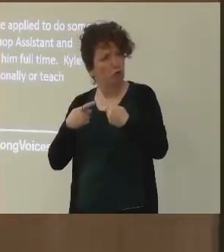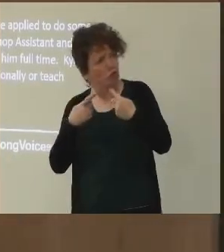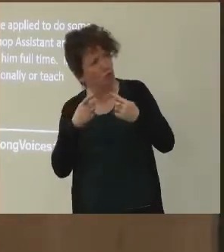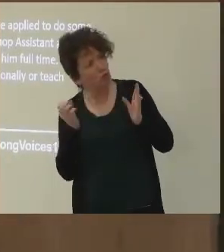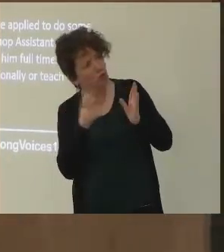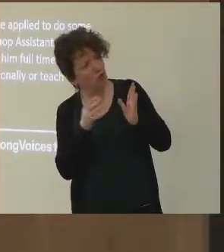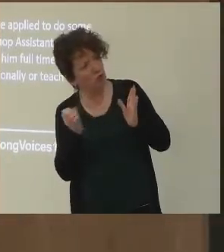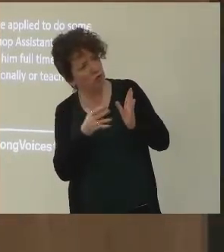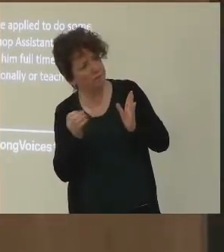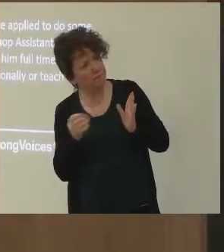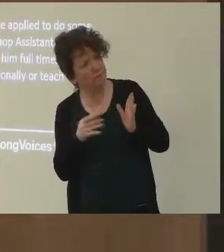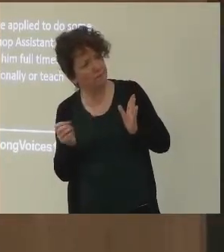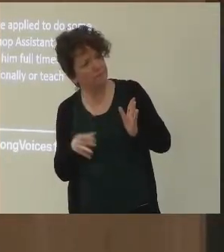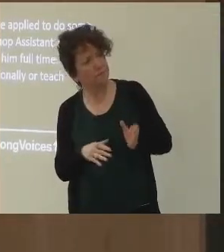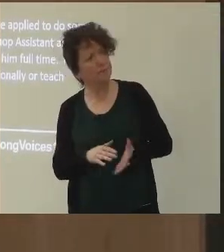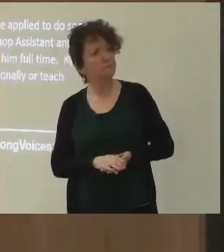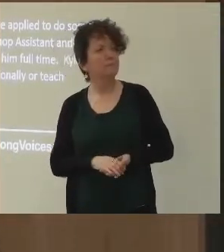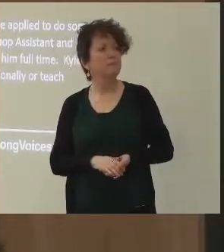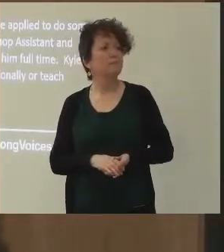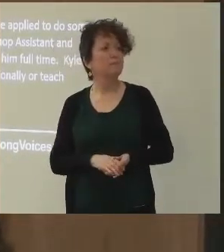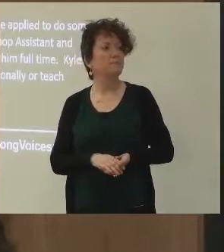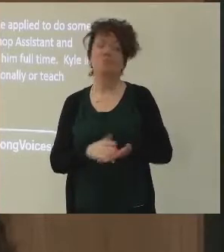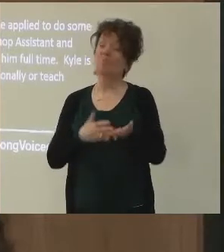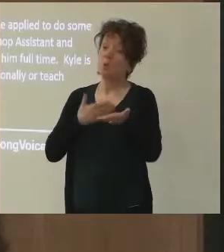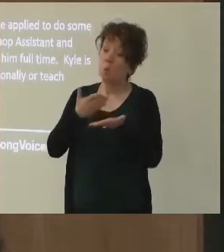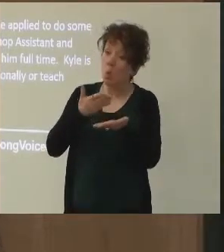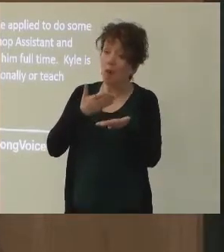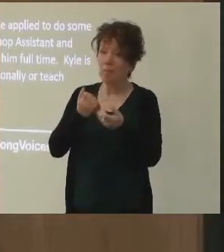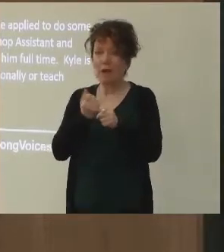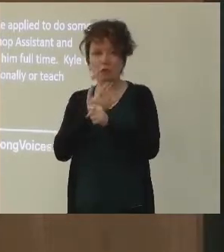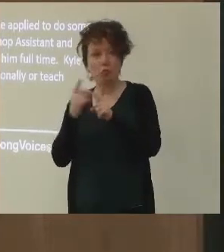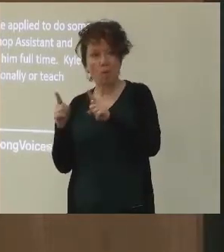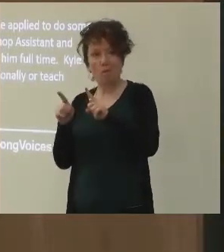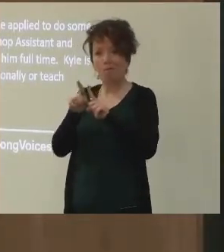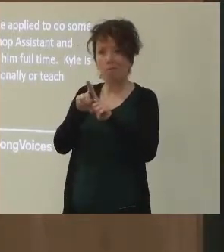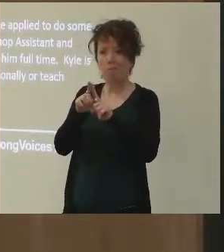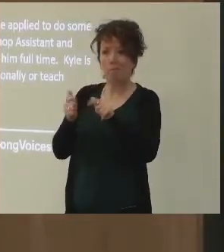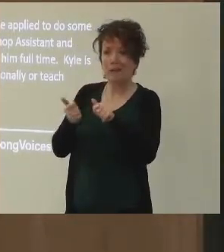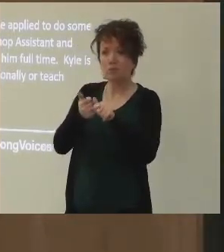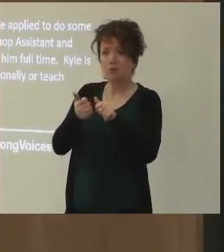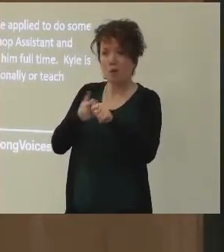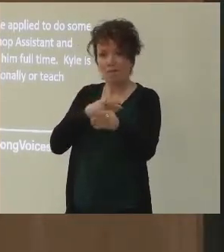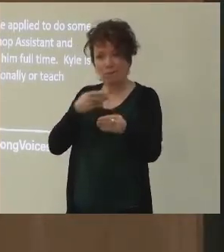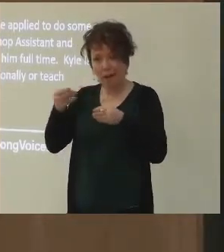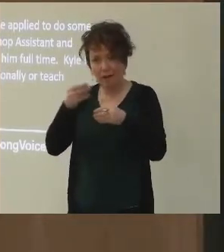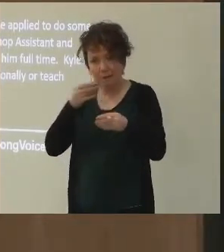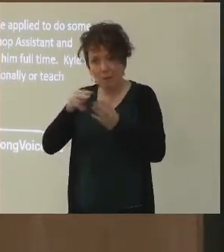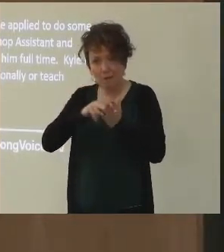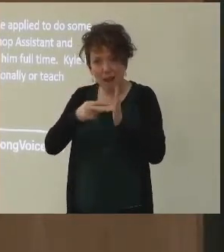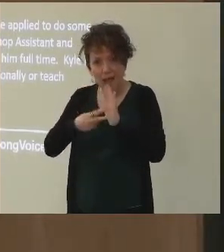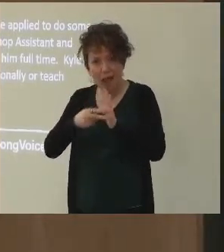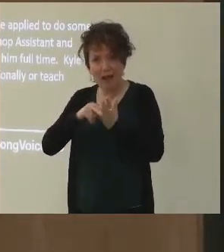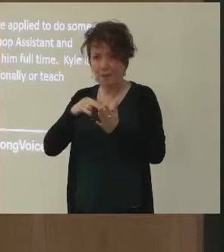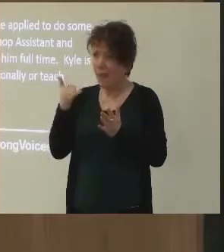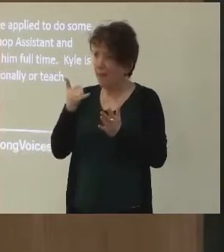room. So talking, making sure he's got a mentor, flexible plans, and maybe just having